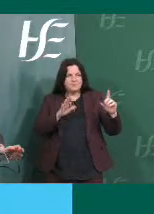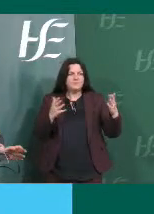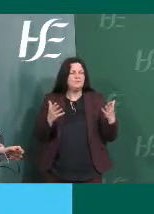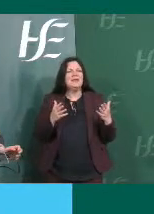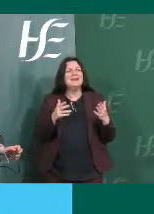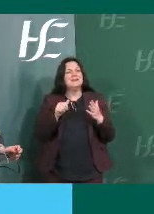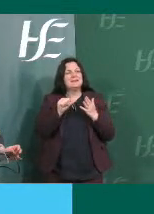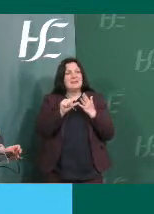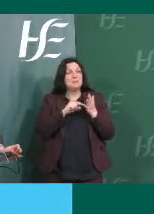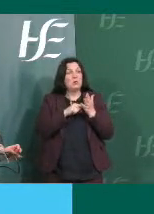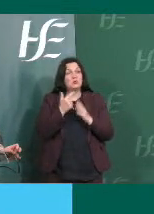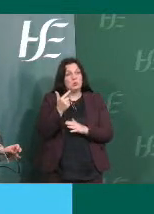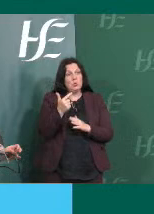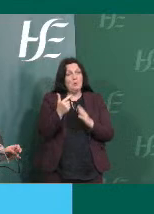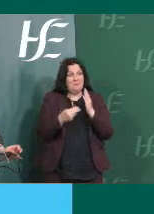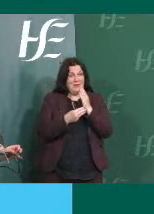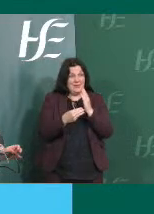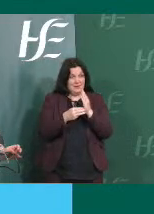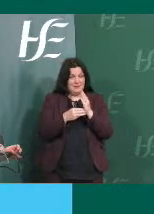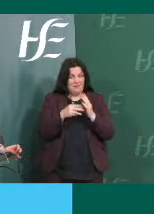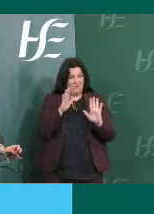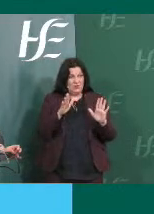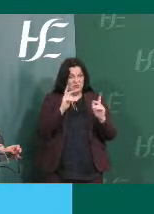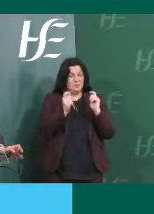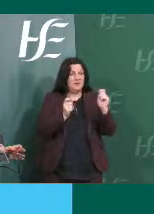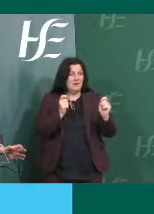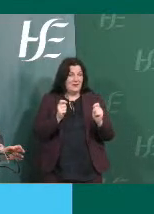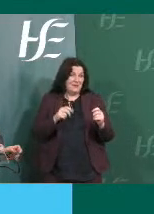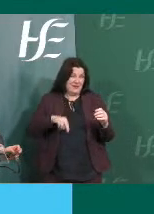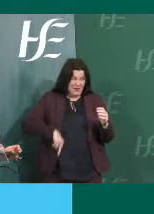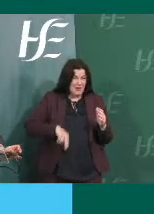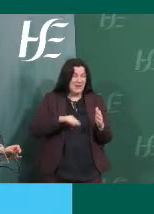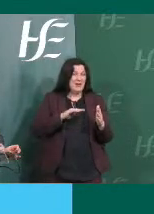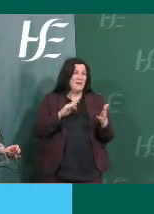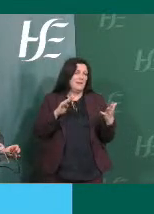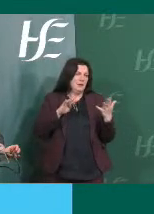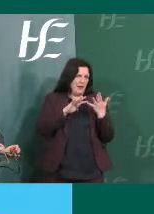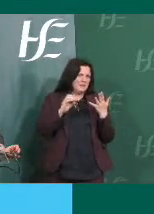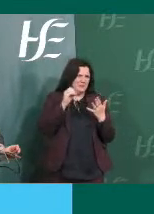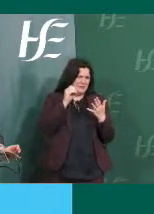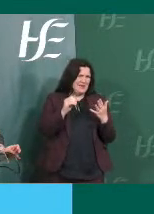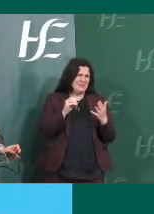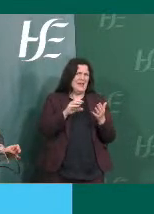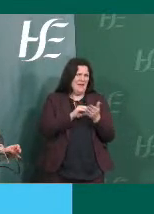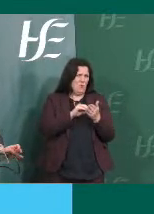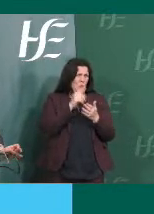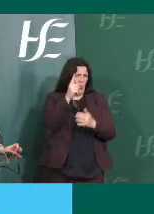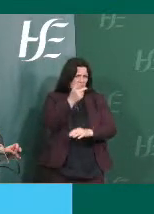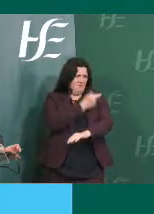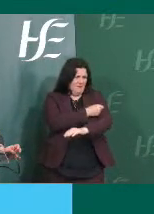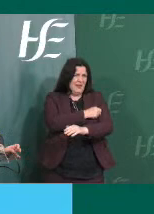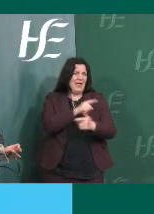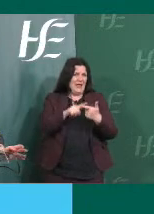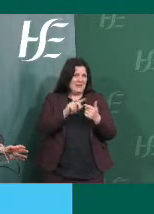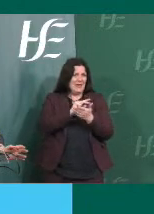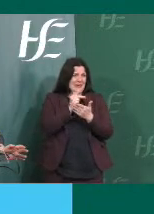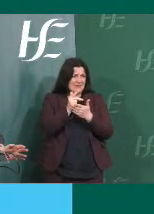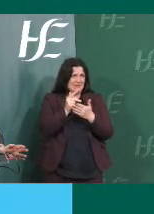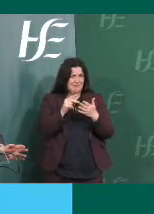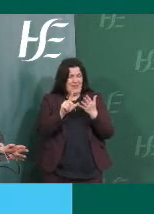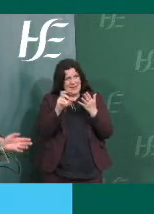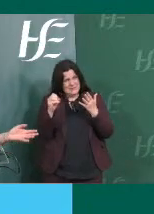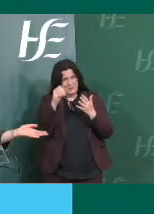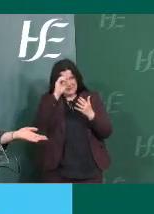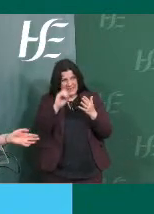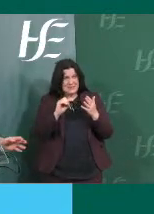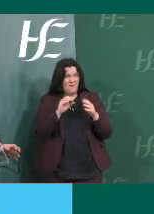administered, and now nearly 90% of the adult population at least one dose, and nearly 80% fully vaccinated. So it has been a major challenge.